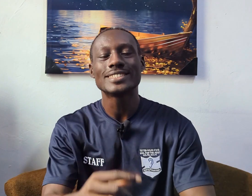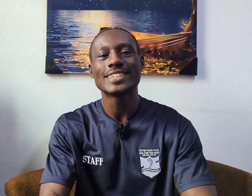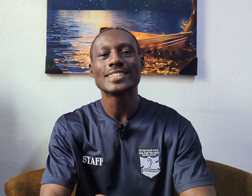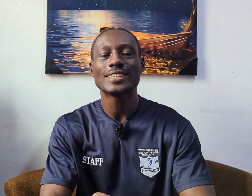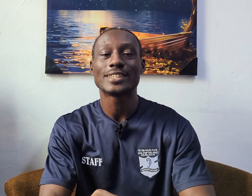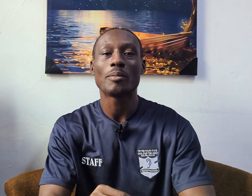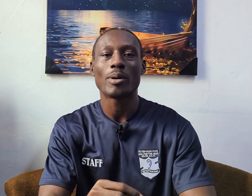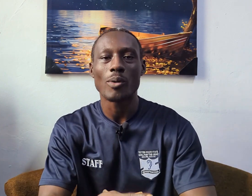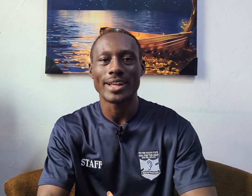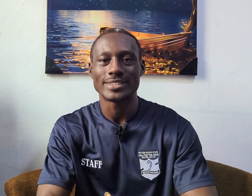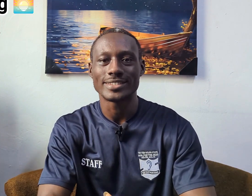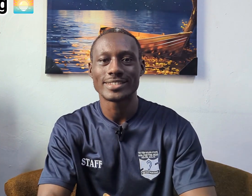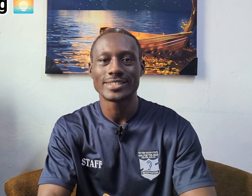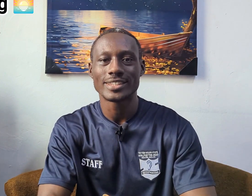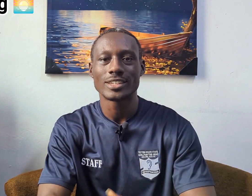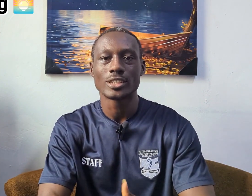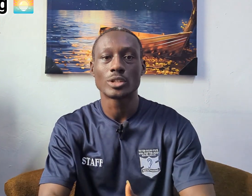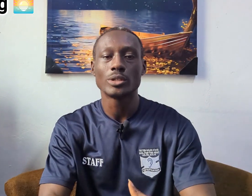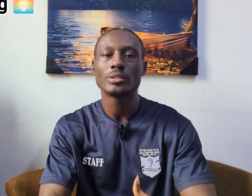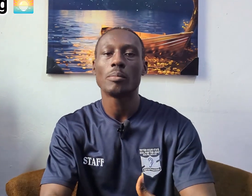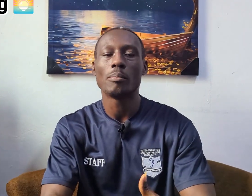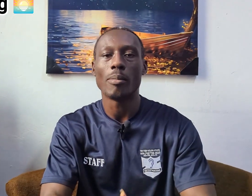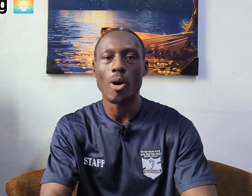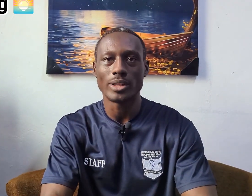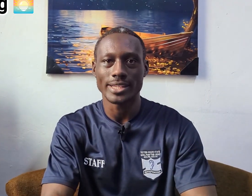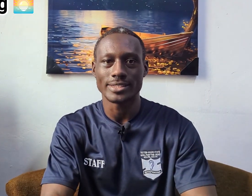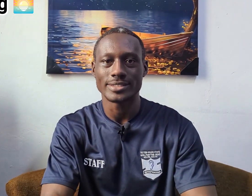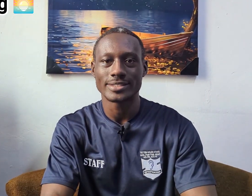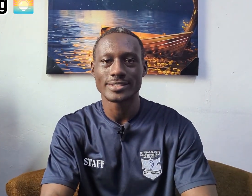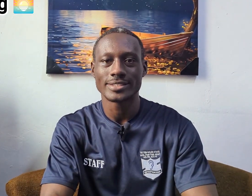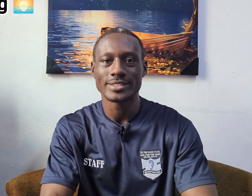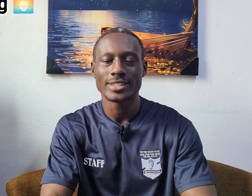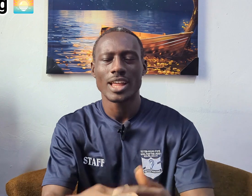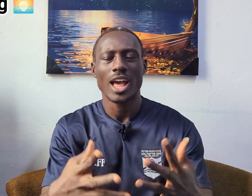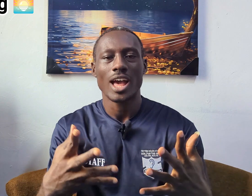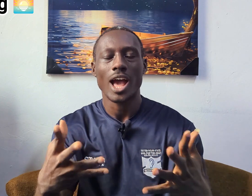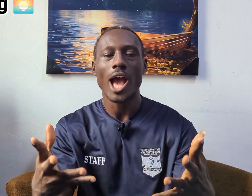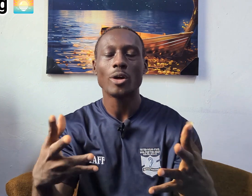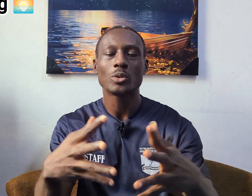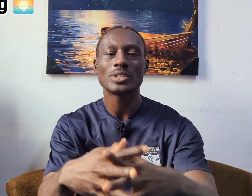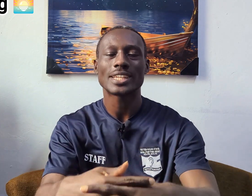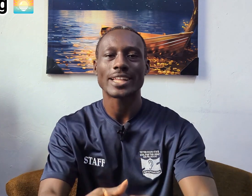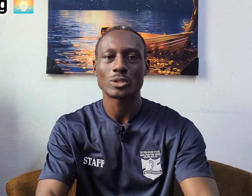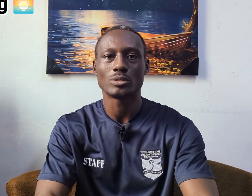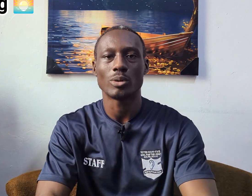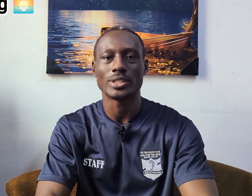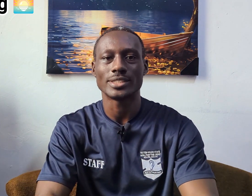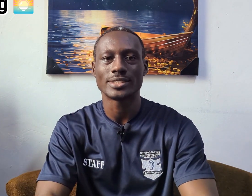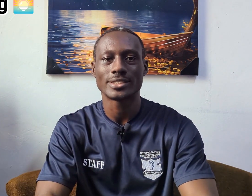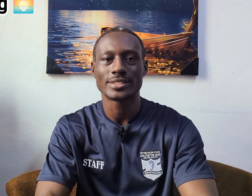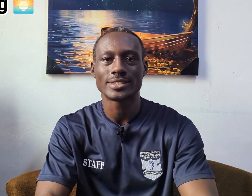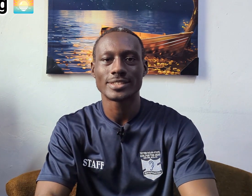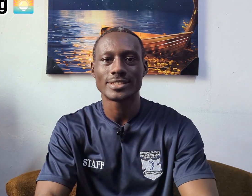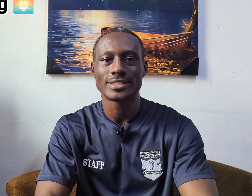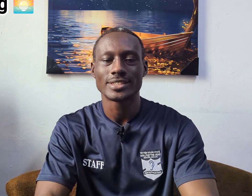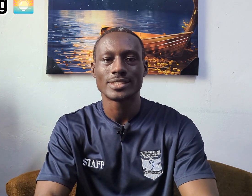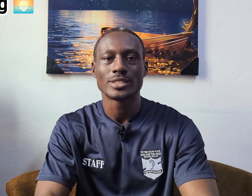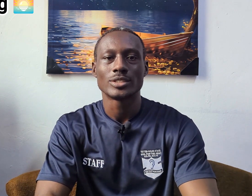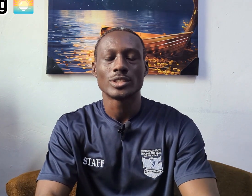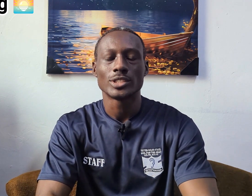Greeting number 1. Good morning. How do we sign good morning? So